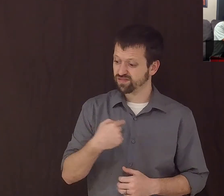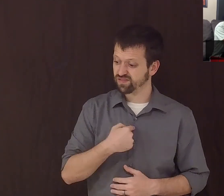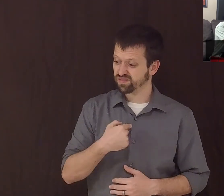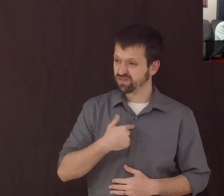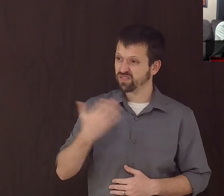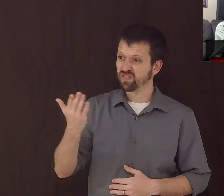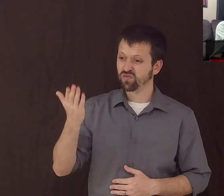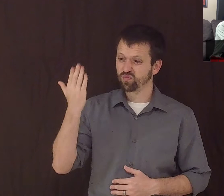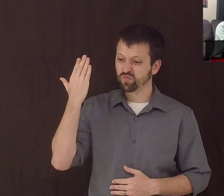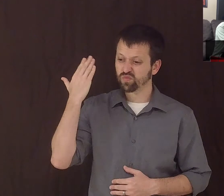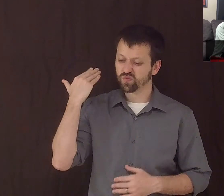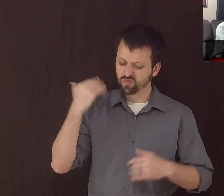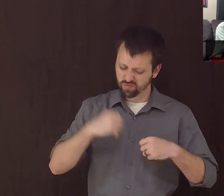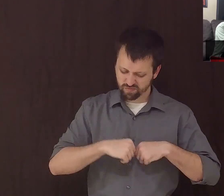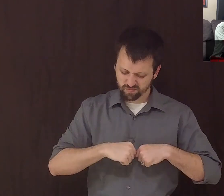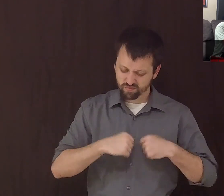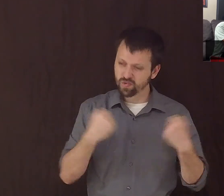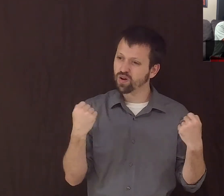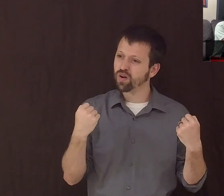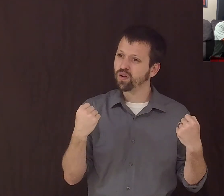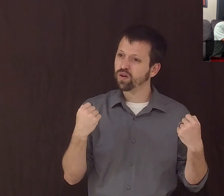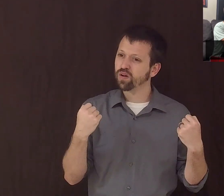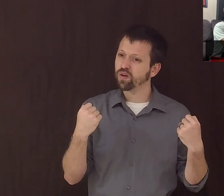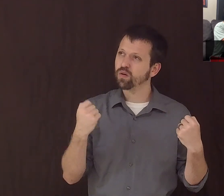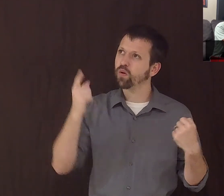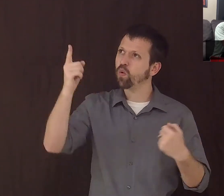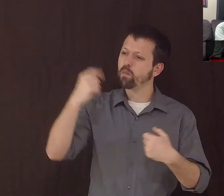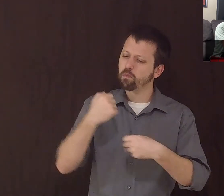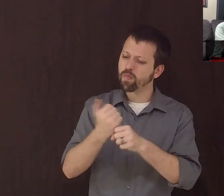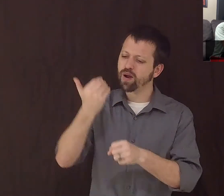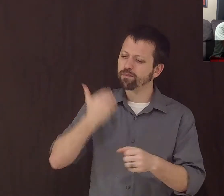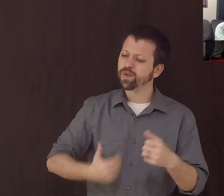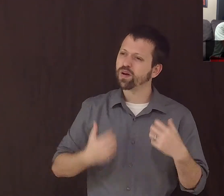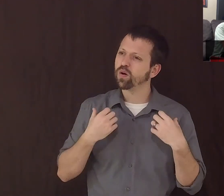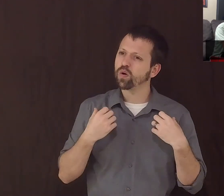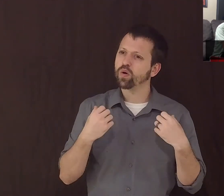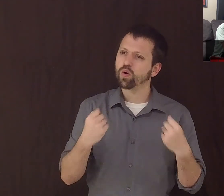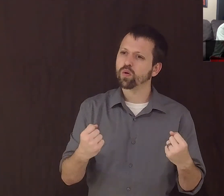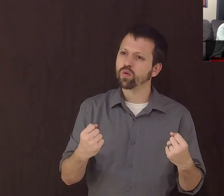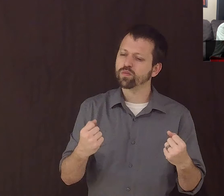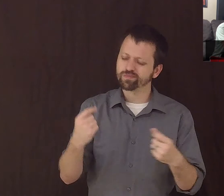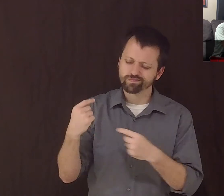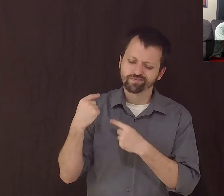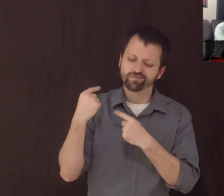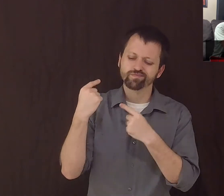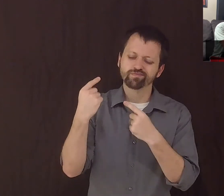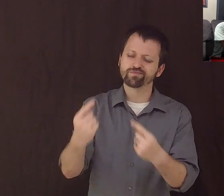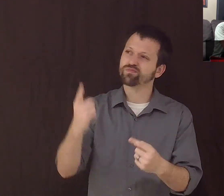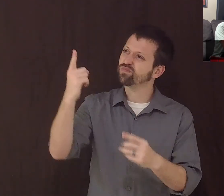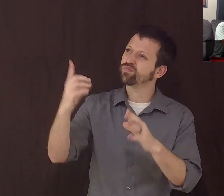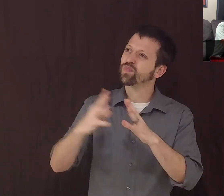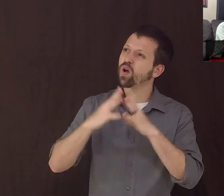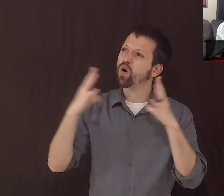I came here broken, but you made me whole. You have been